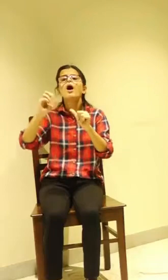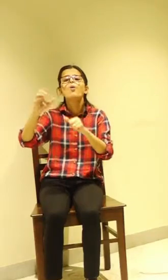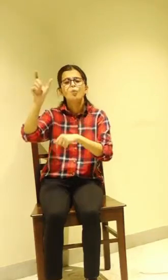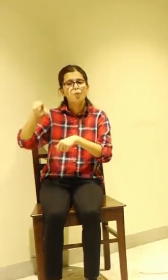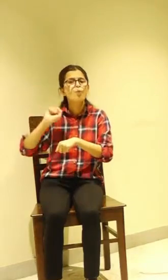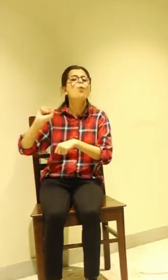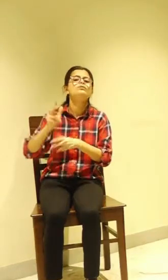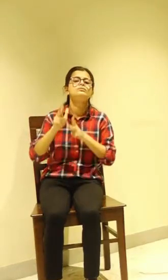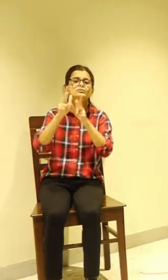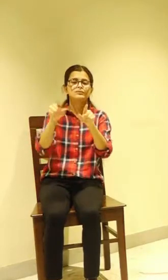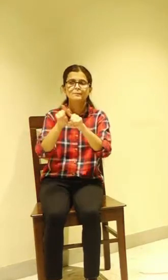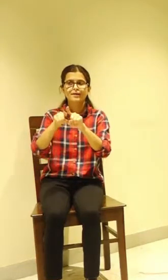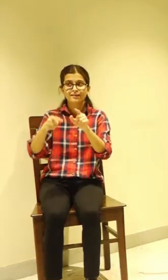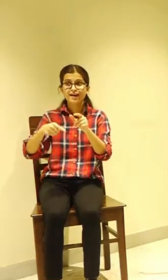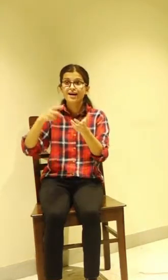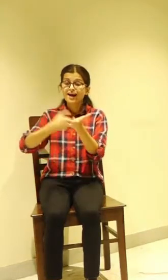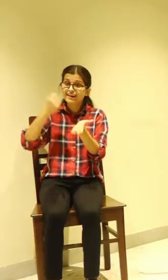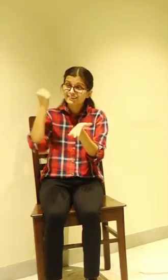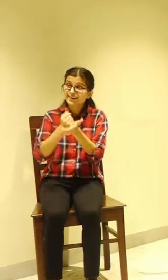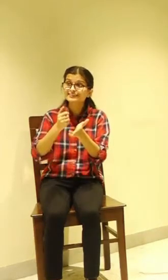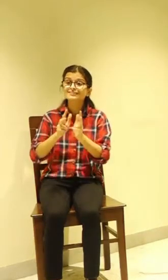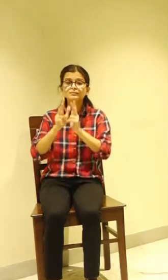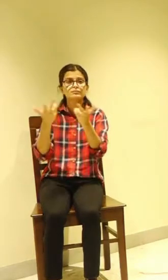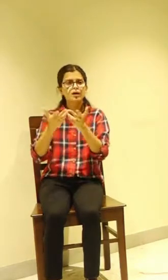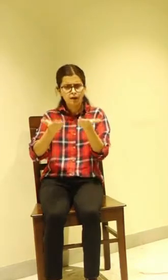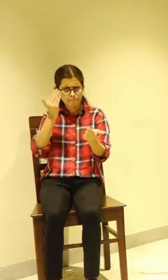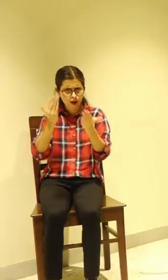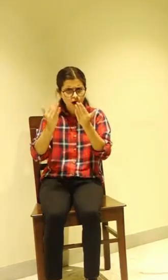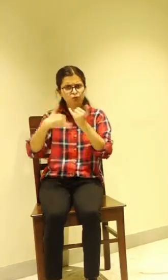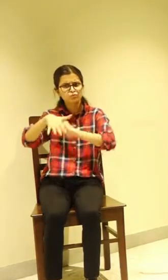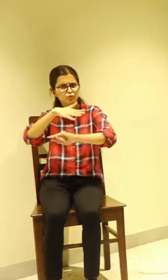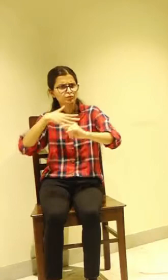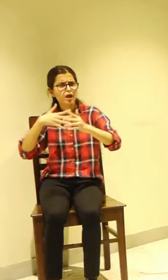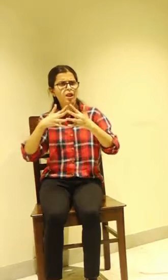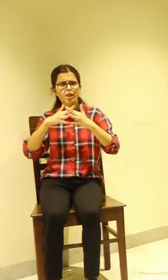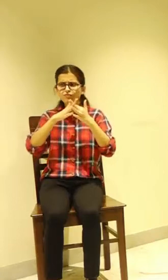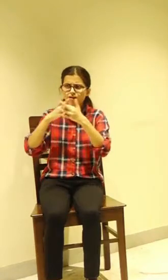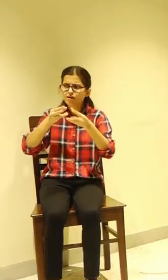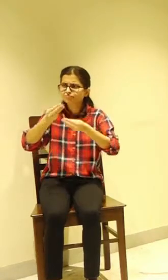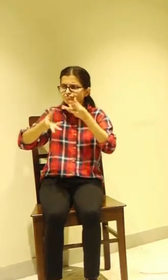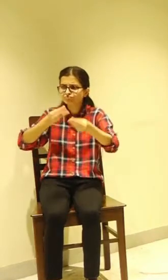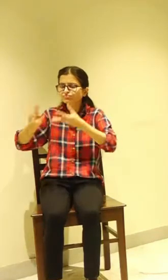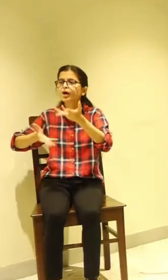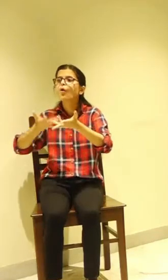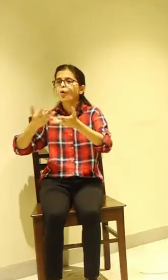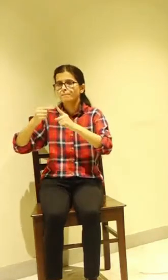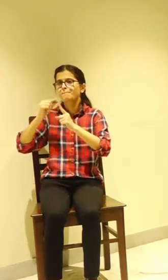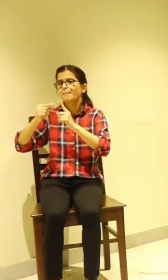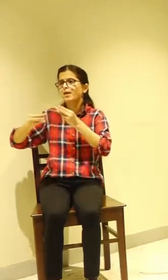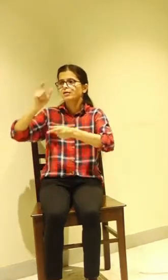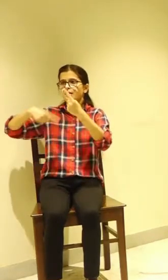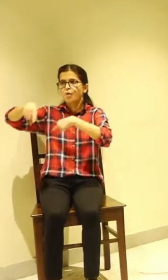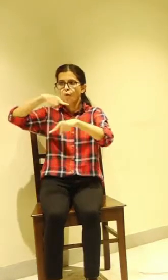a fundamental right must allow for progress, but it must balance it with social welfare and public goal. And that is what we have seen has happened in